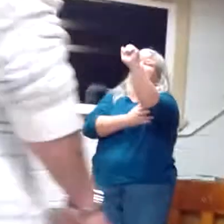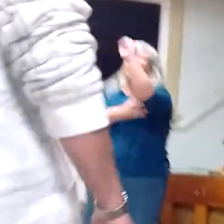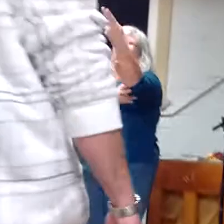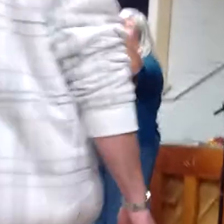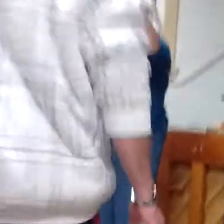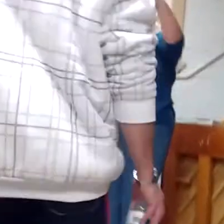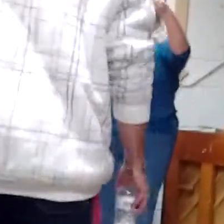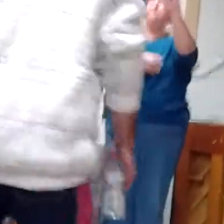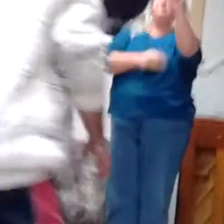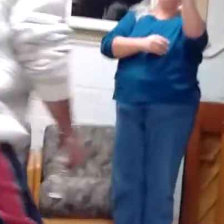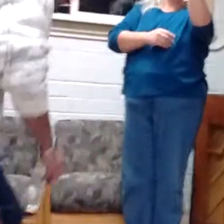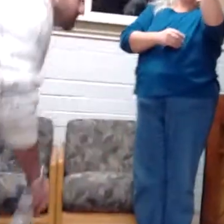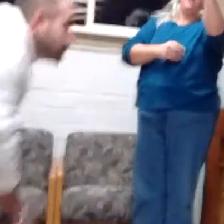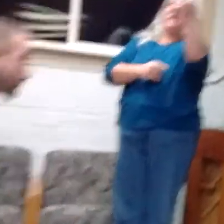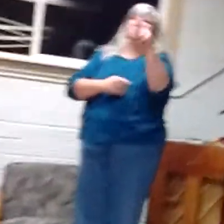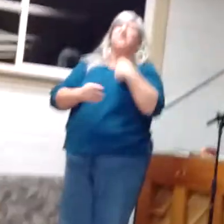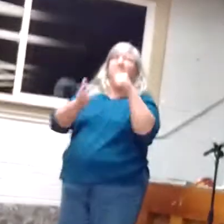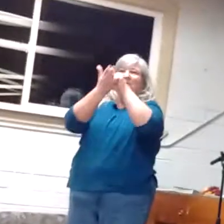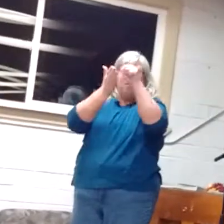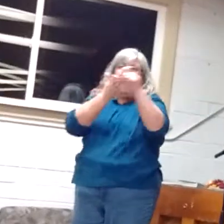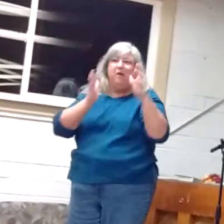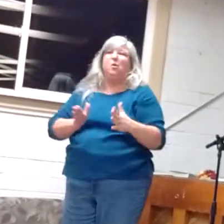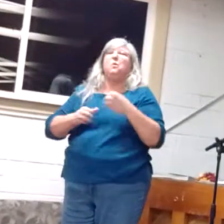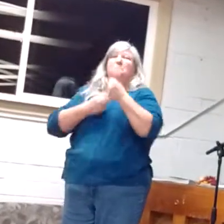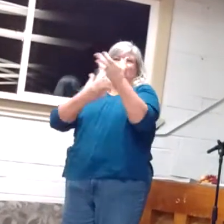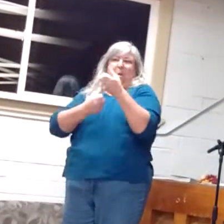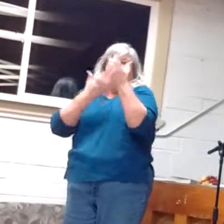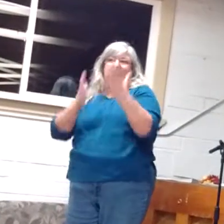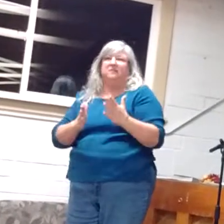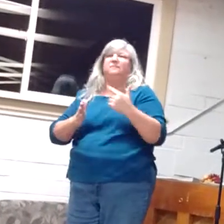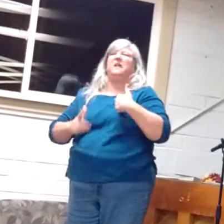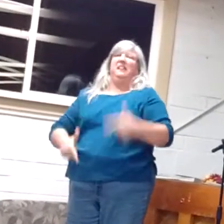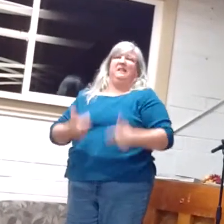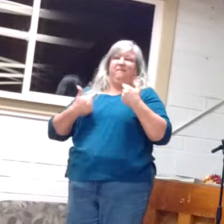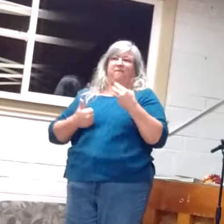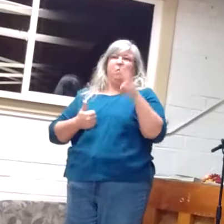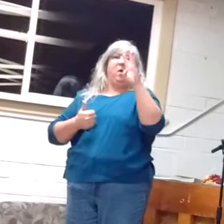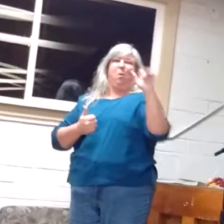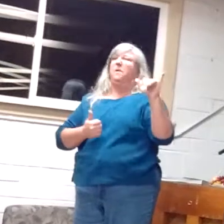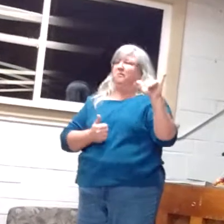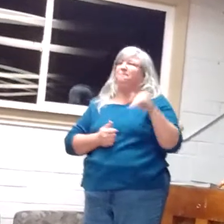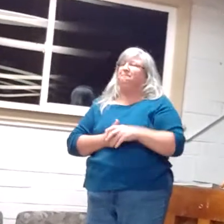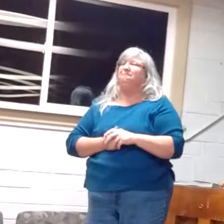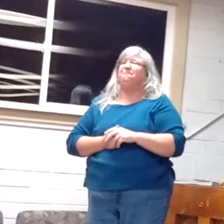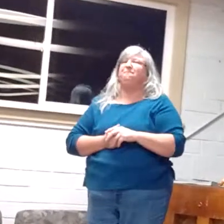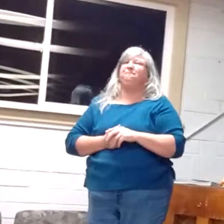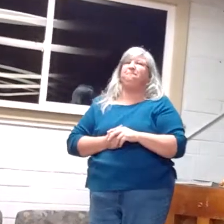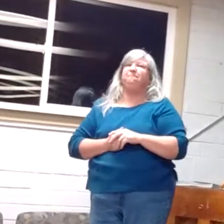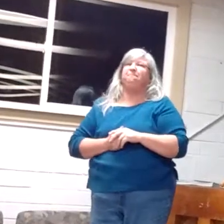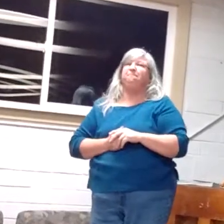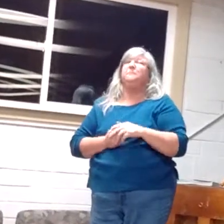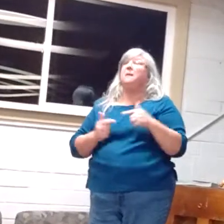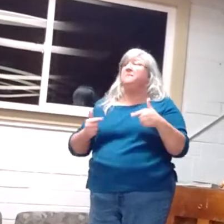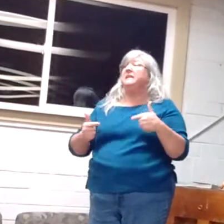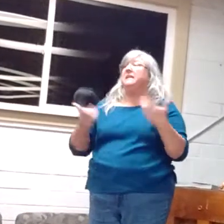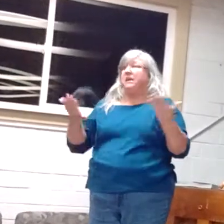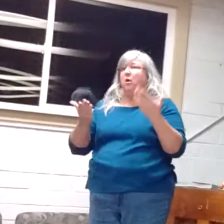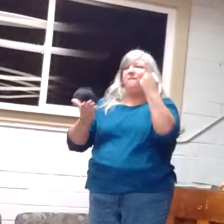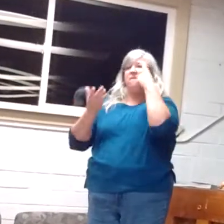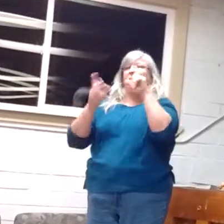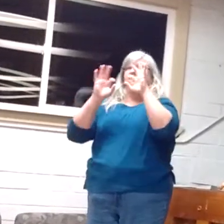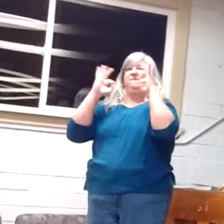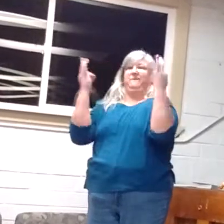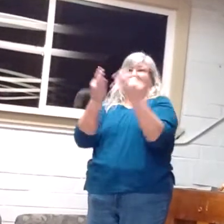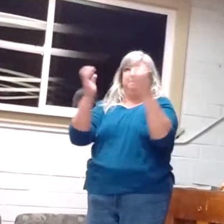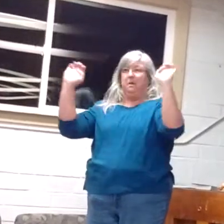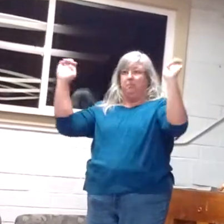And I am an author as well as a poet, and I'm from Wyoming. And I'm here for a family emergency, so we're